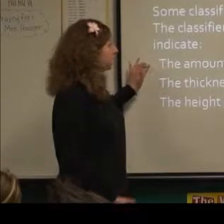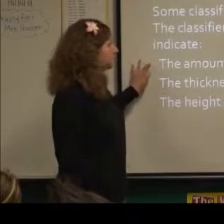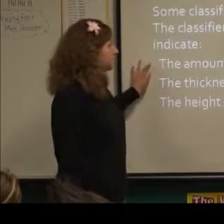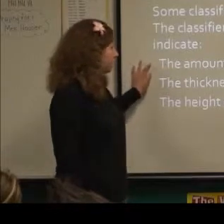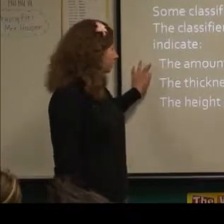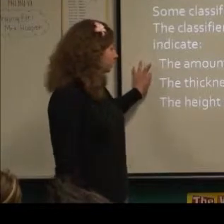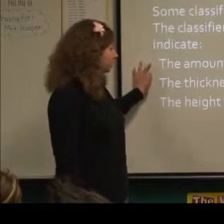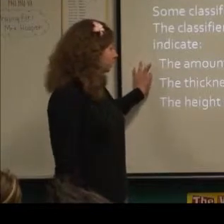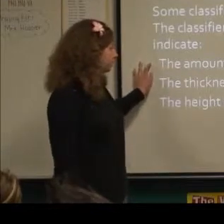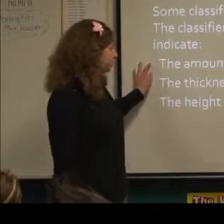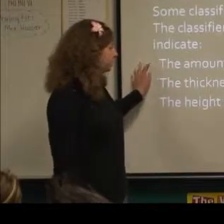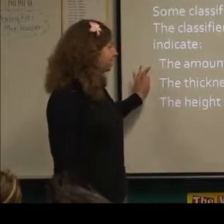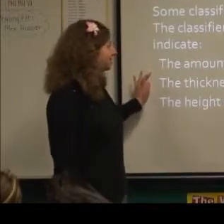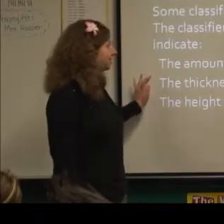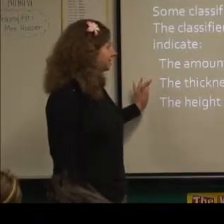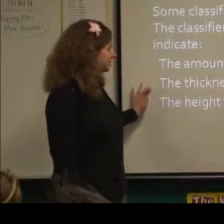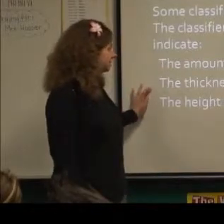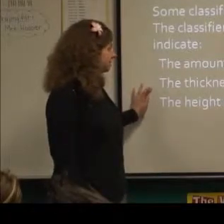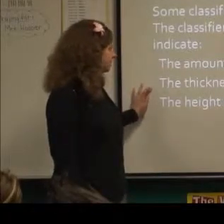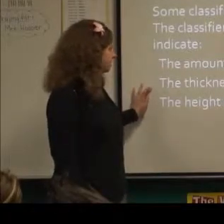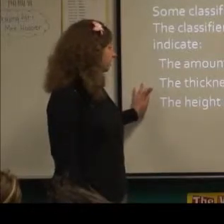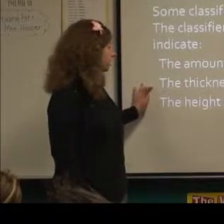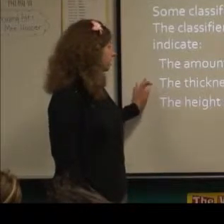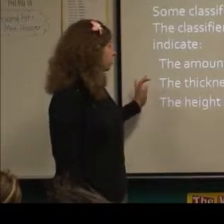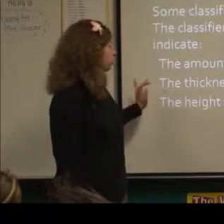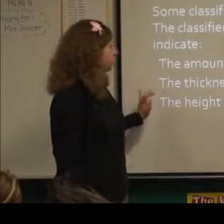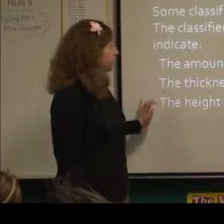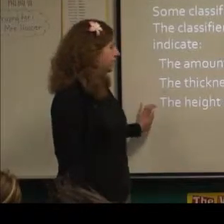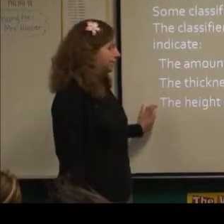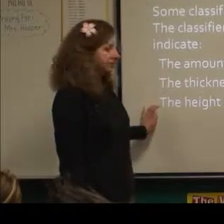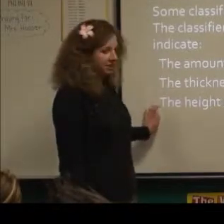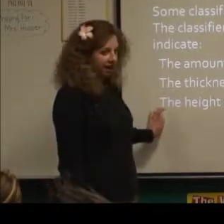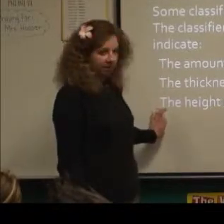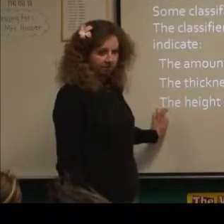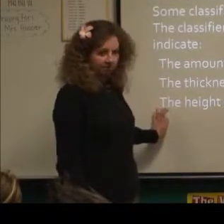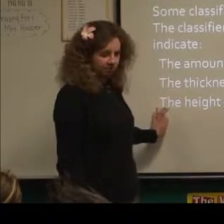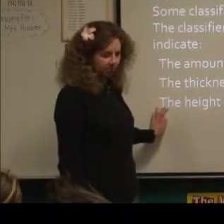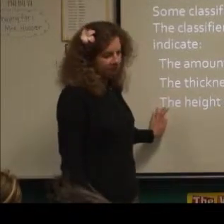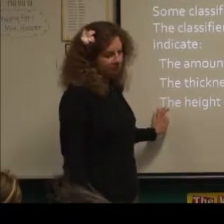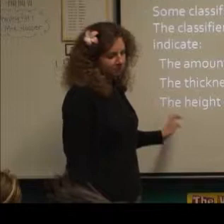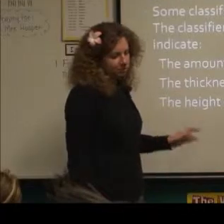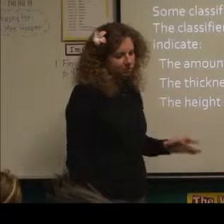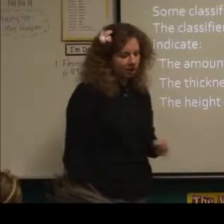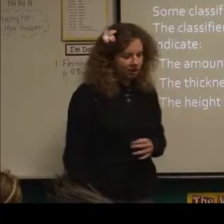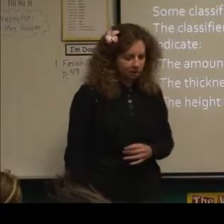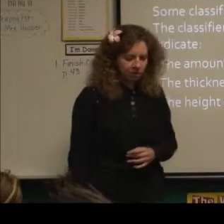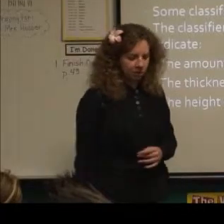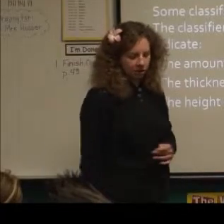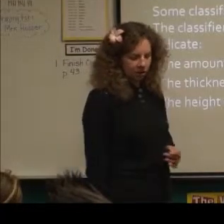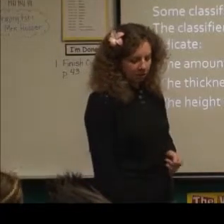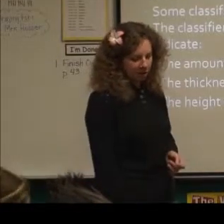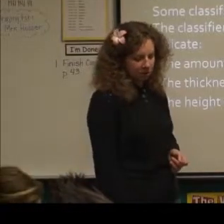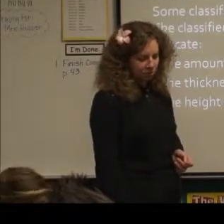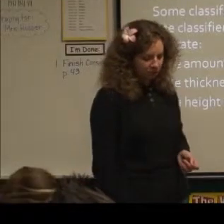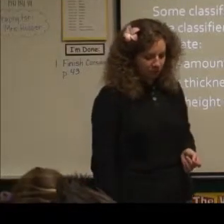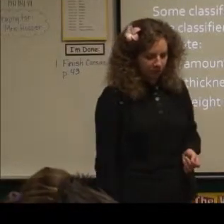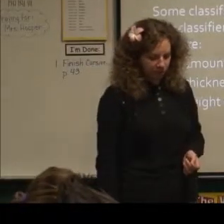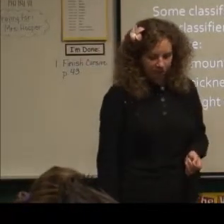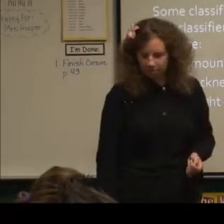indicate the amount of liquid, the thickness of a solid, or the height of a stack. Okay, so if you guys want to look on page 141.